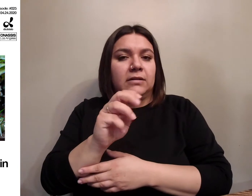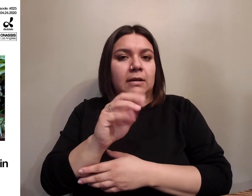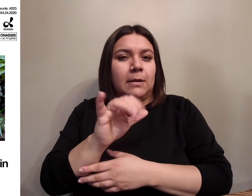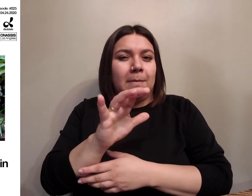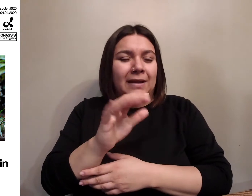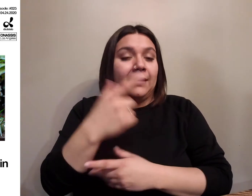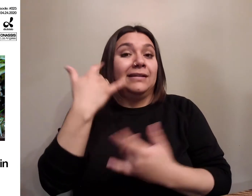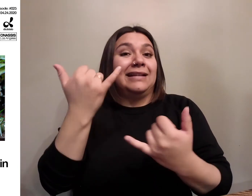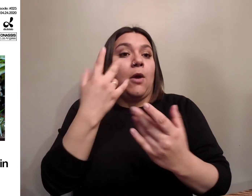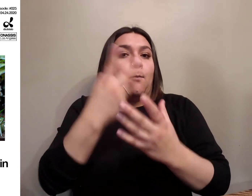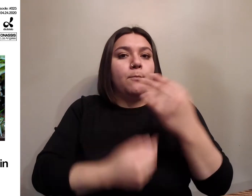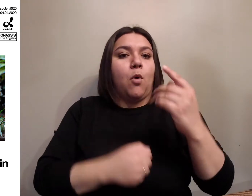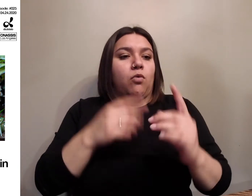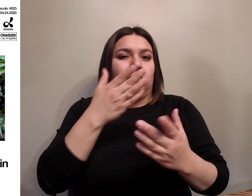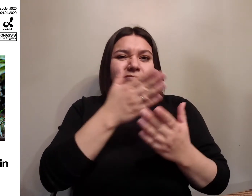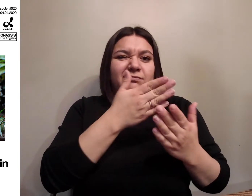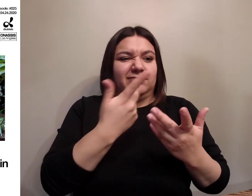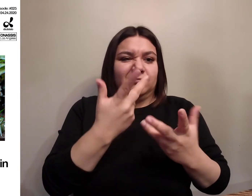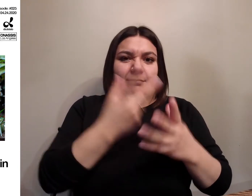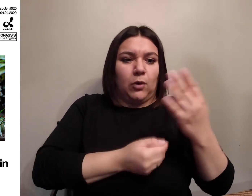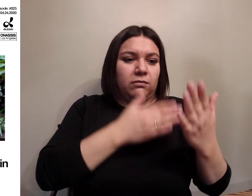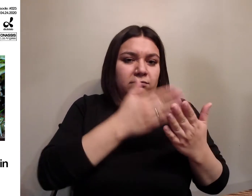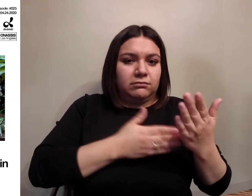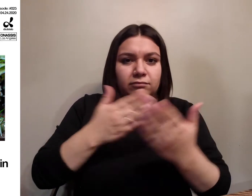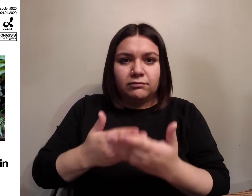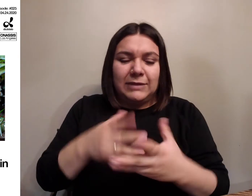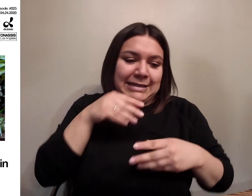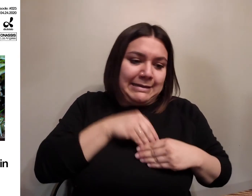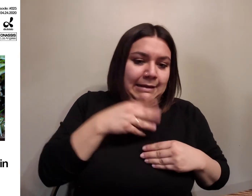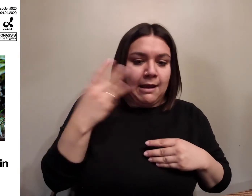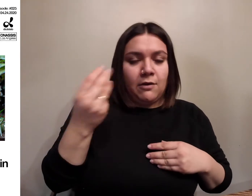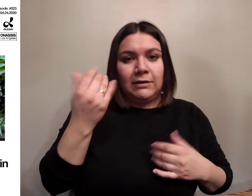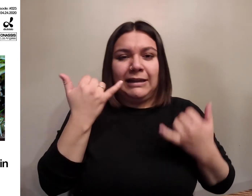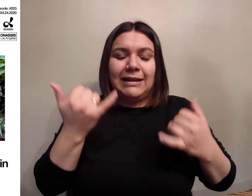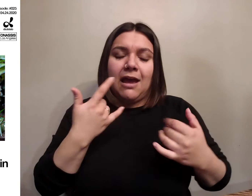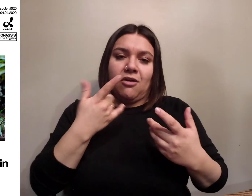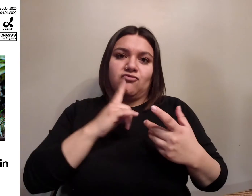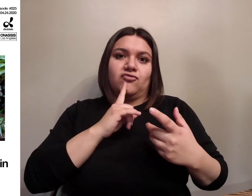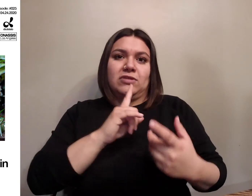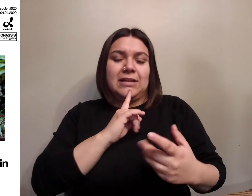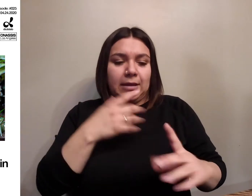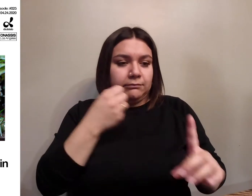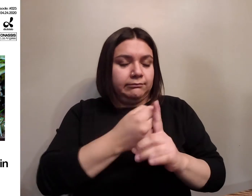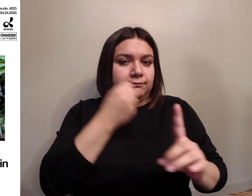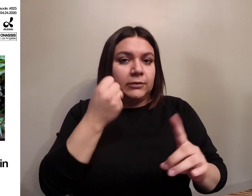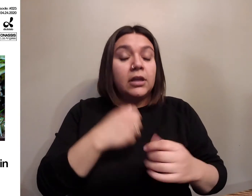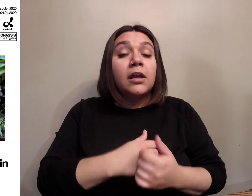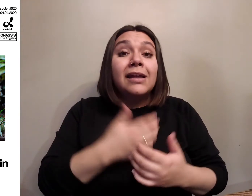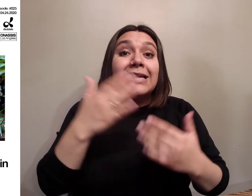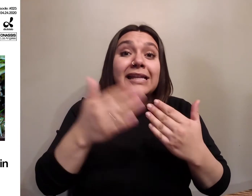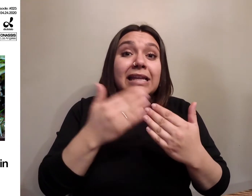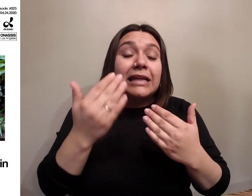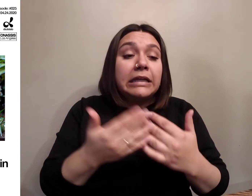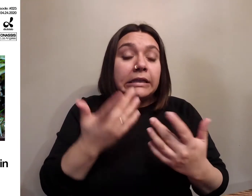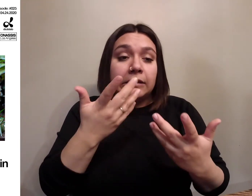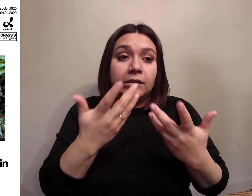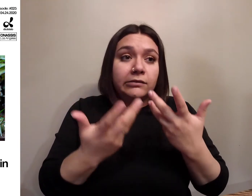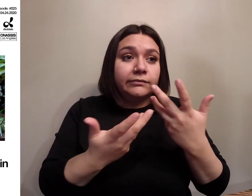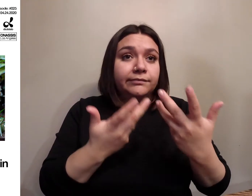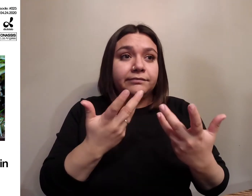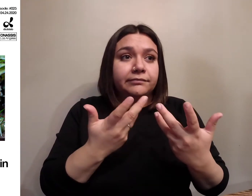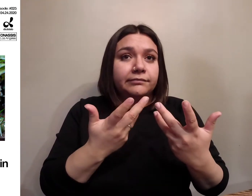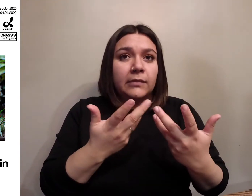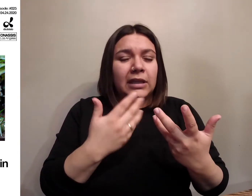always tried to balance that. And of course, with the pandemic, both sides have been affected deeply in the sense that it's